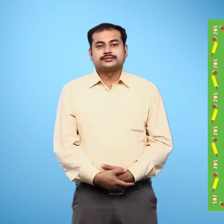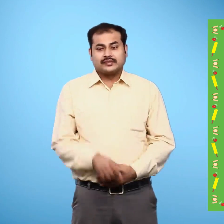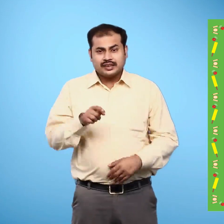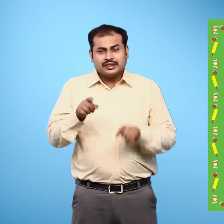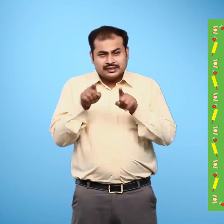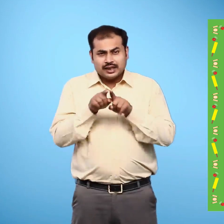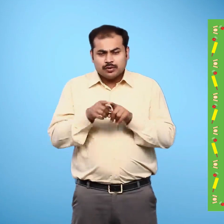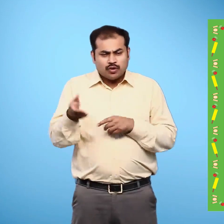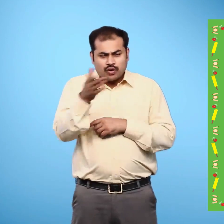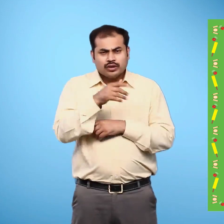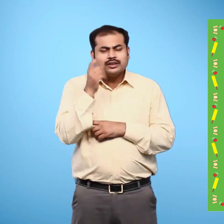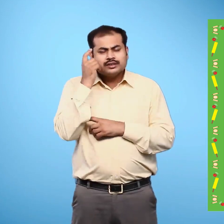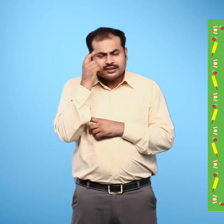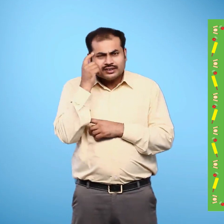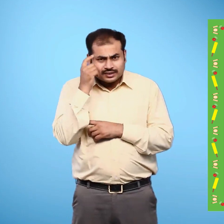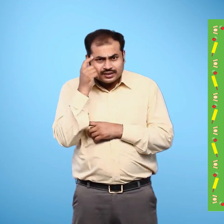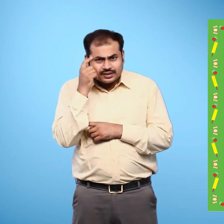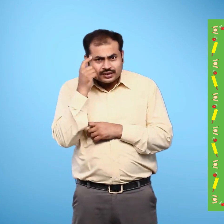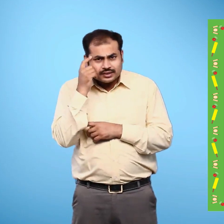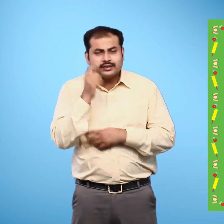Do you also think so?